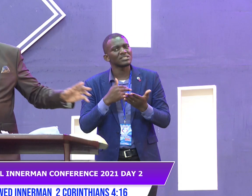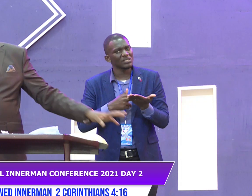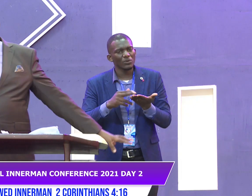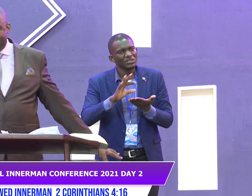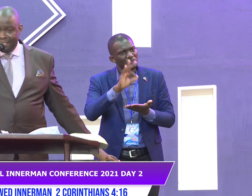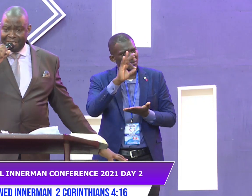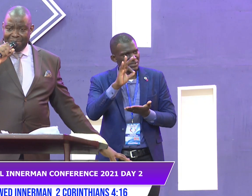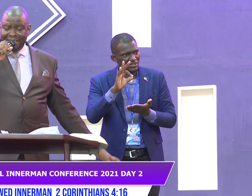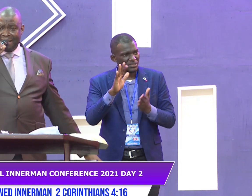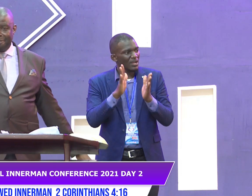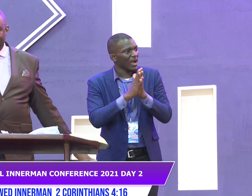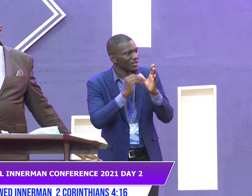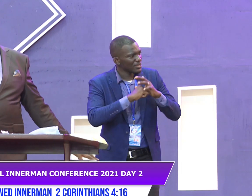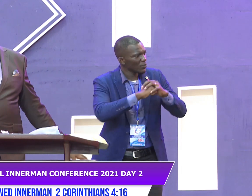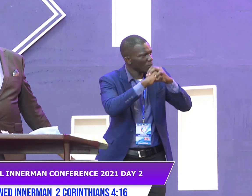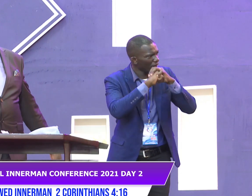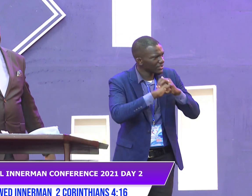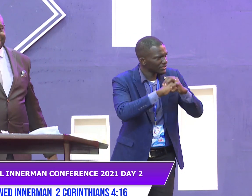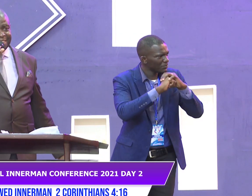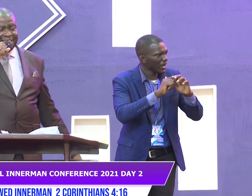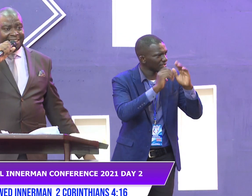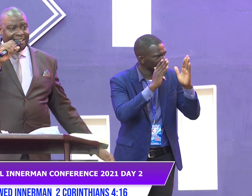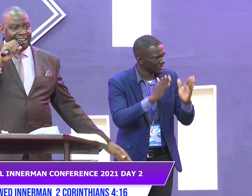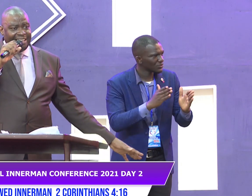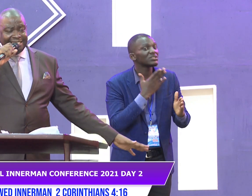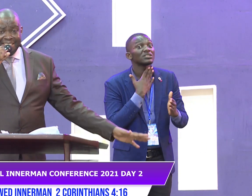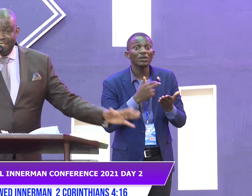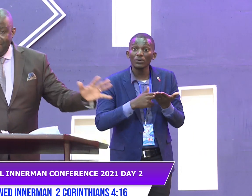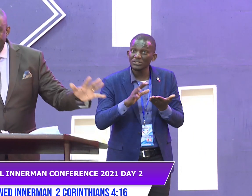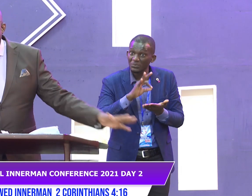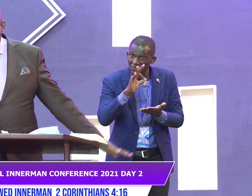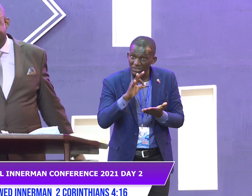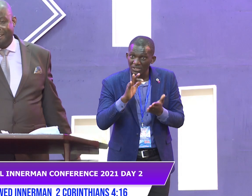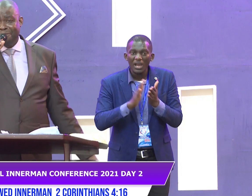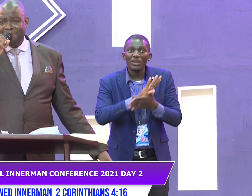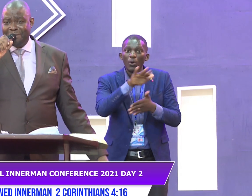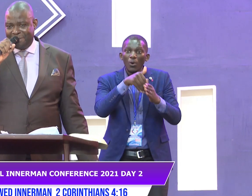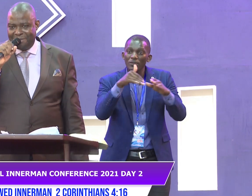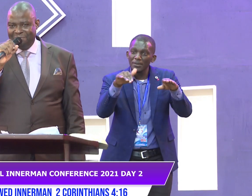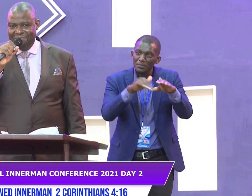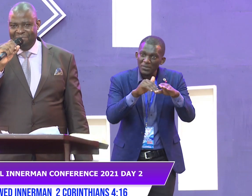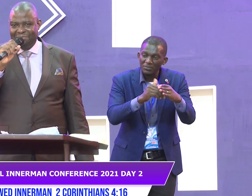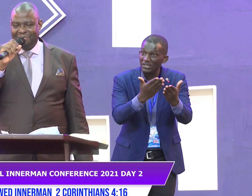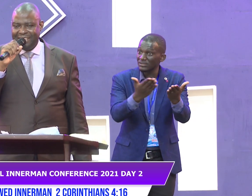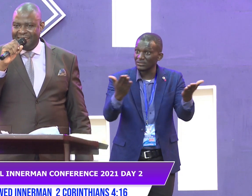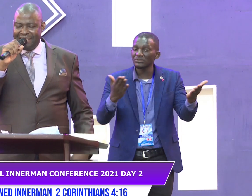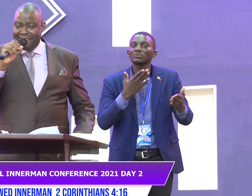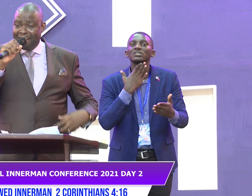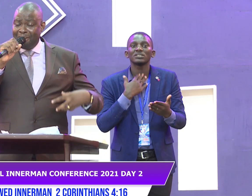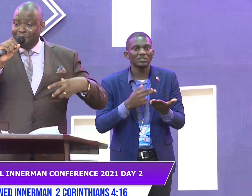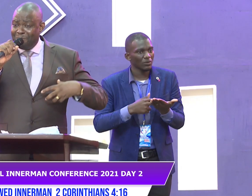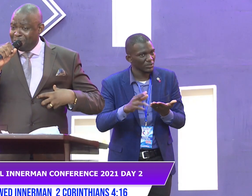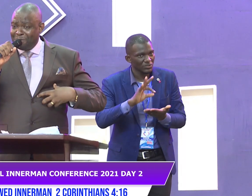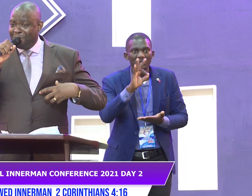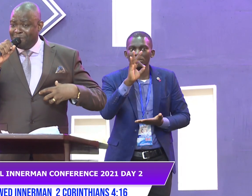need the Holy Spirit. As the worshippers, we need the Holy Spirit. And as a flock, we need the